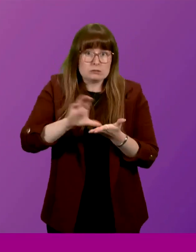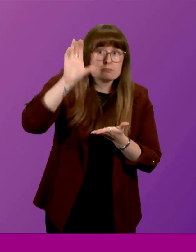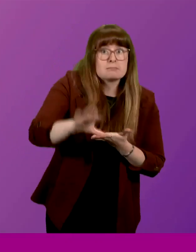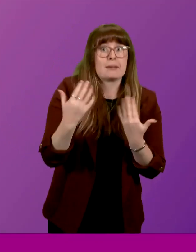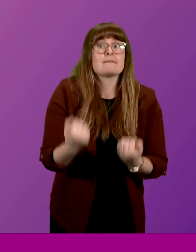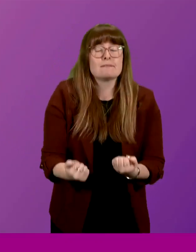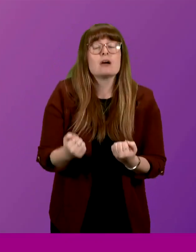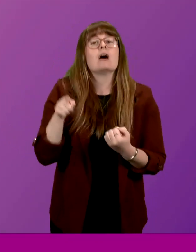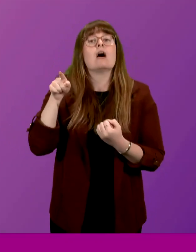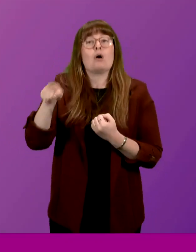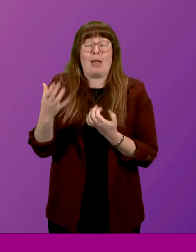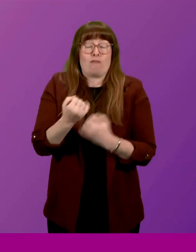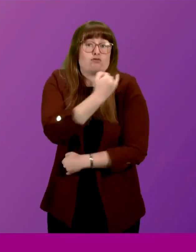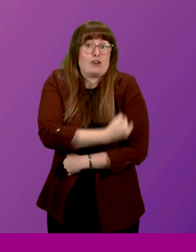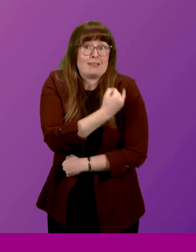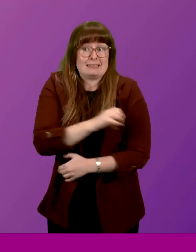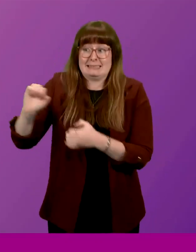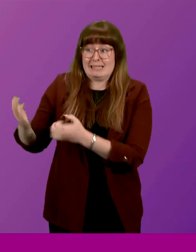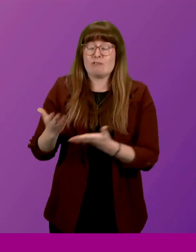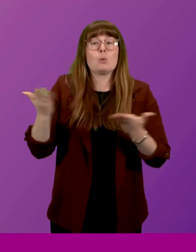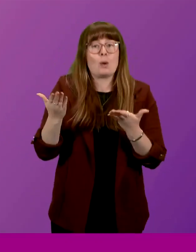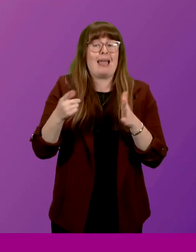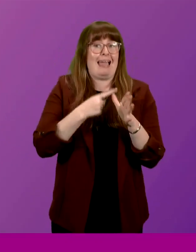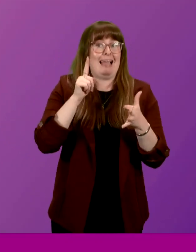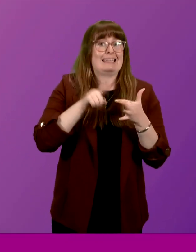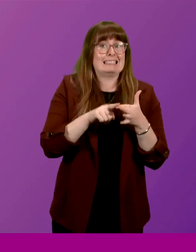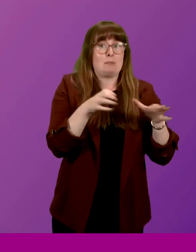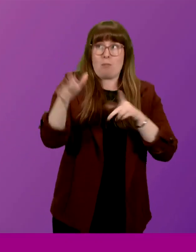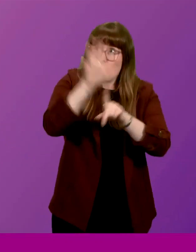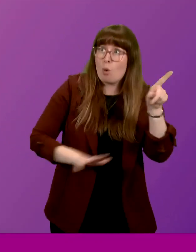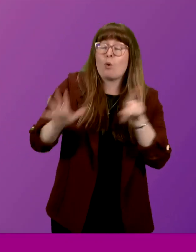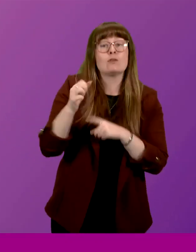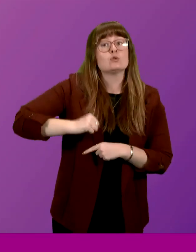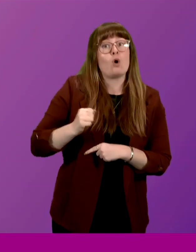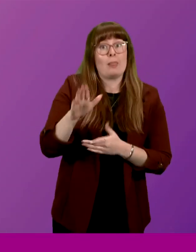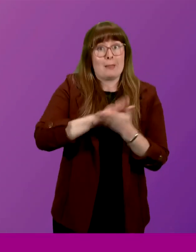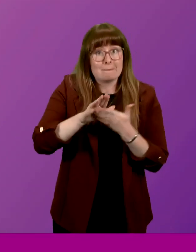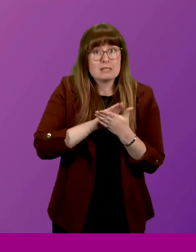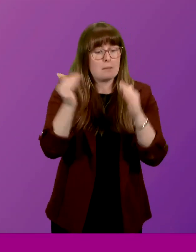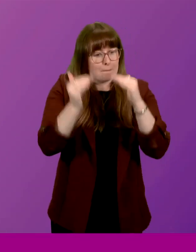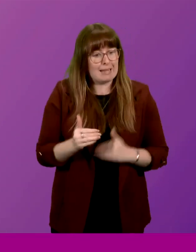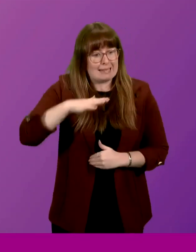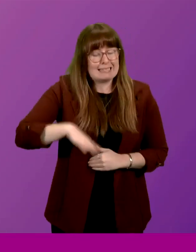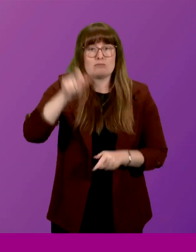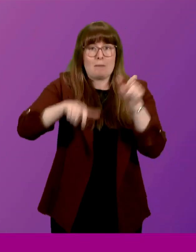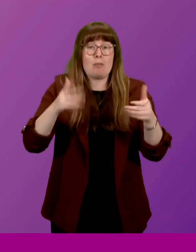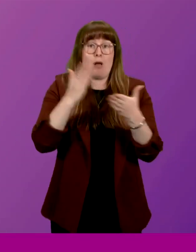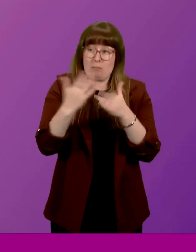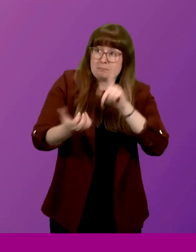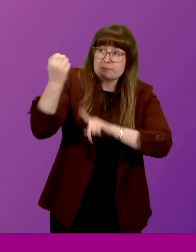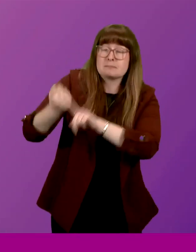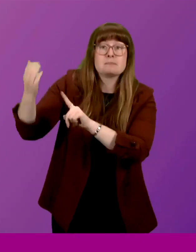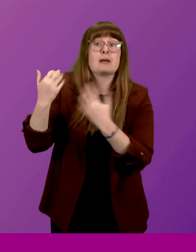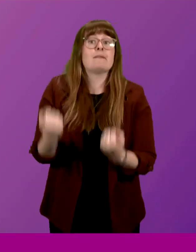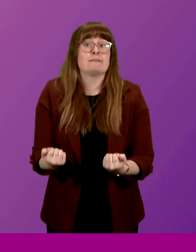have frailty services in A&E departments the length and breadth of the country to make sure that the needs of people are being met. So